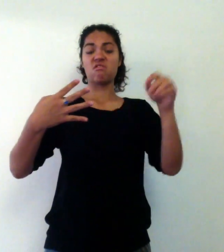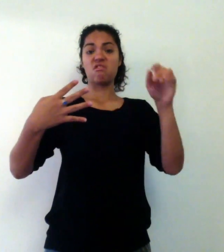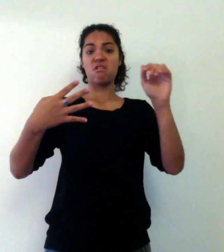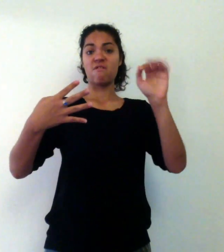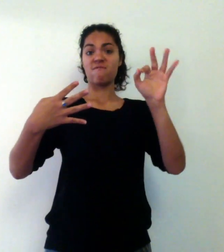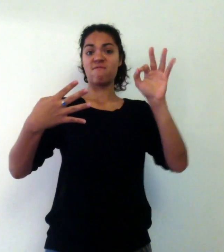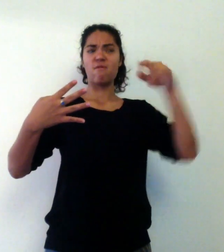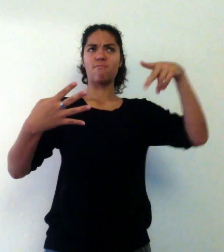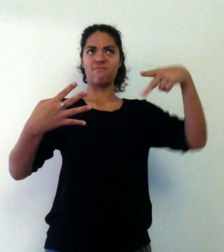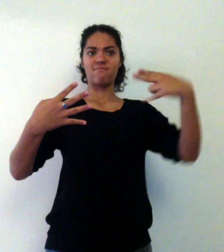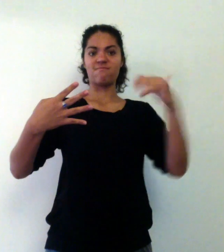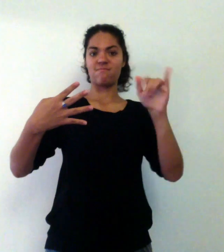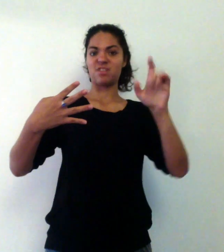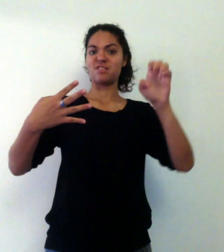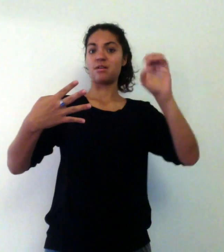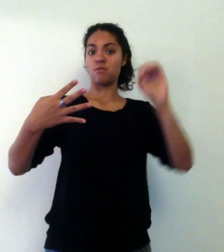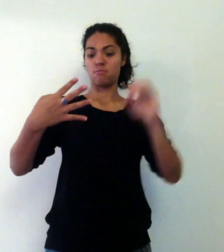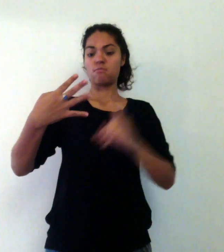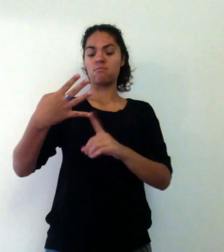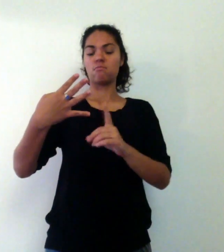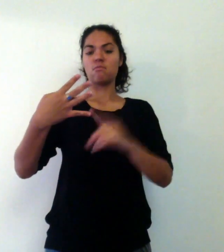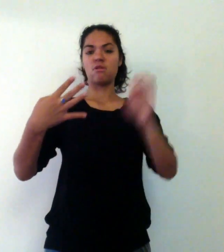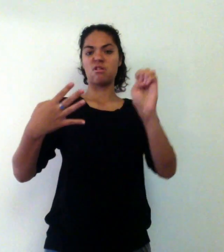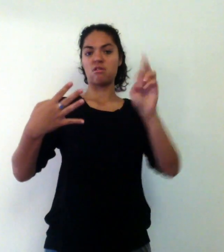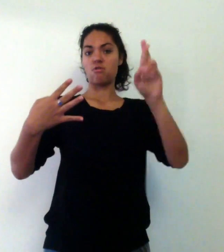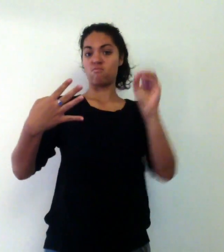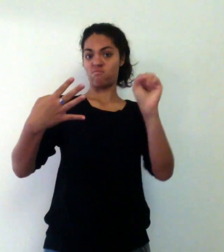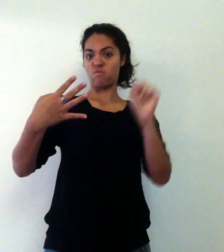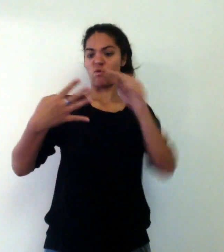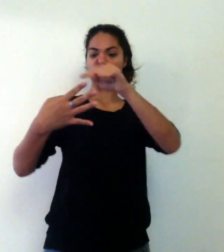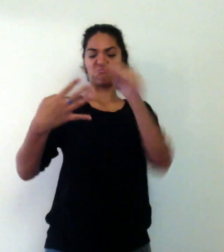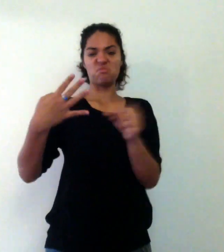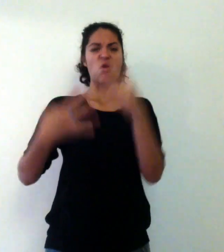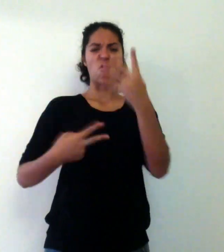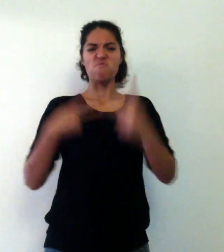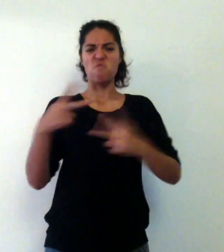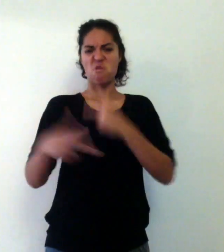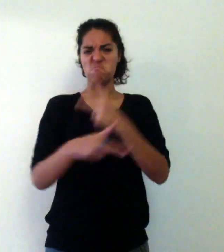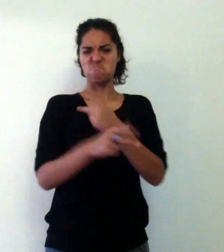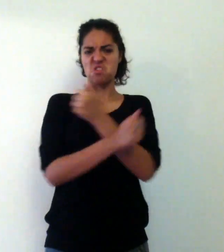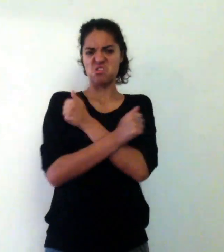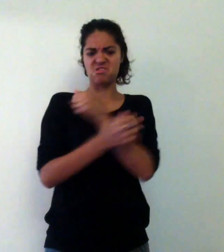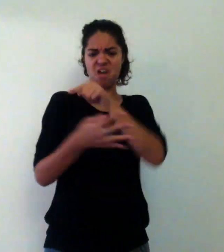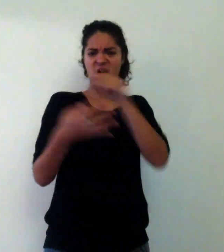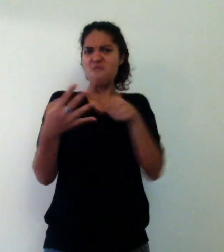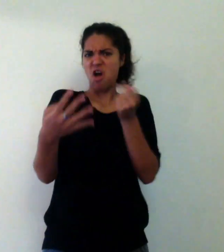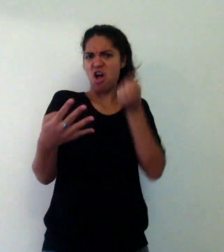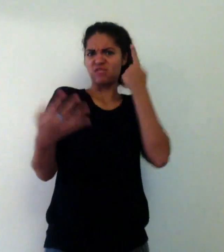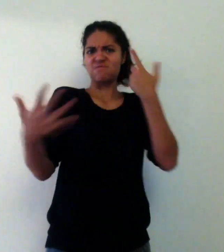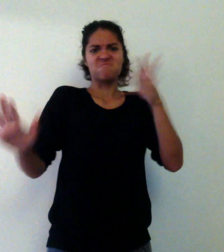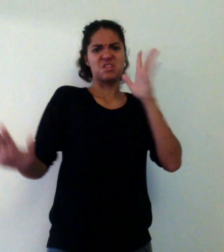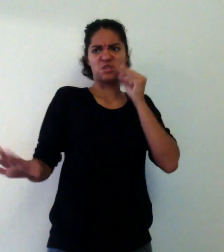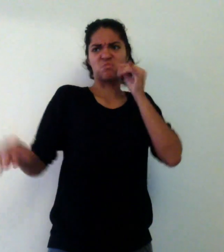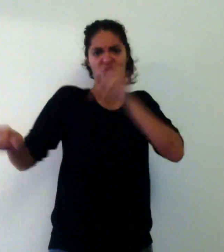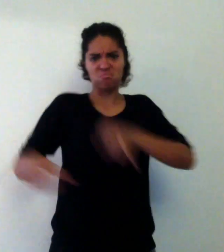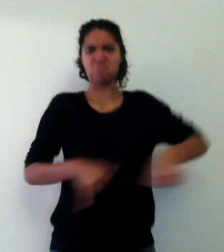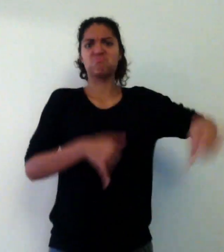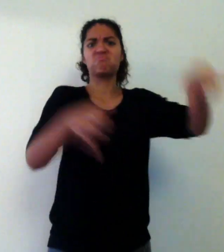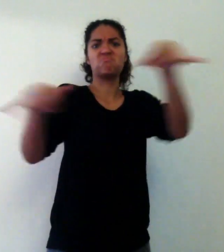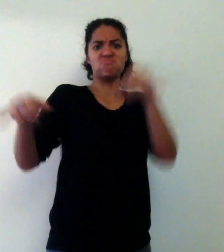word erotic, which is the romantic love. We all understand these, or at least have seen them. But if you take these four concepts,